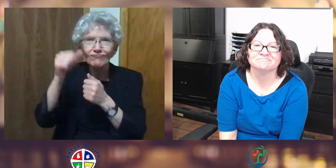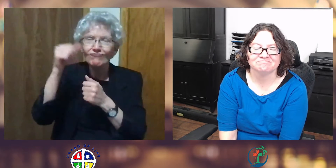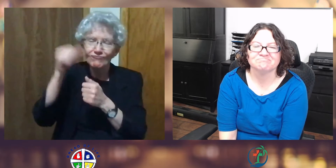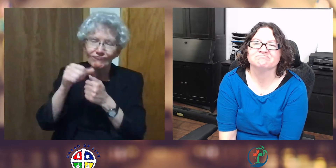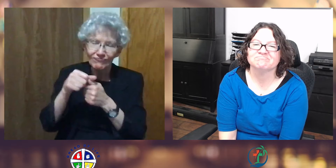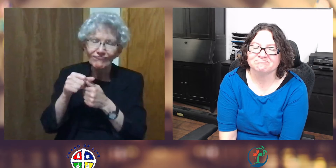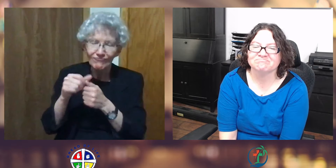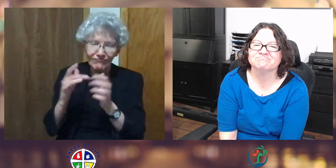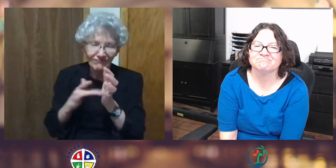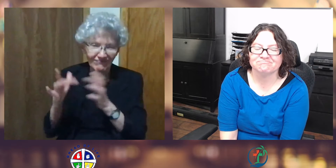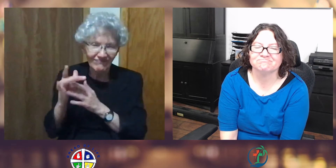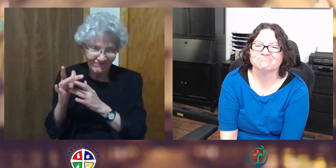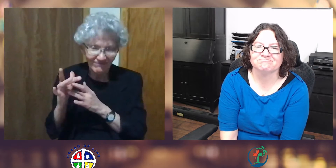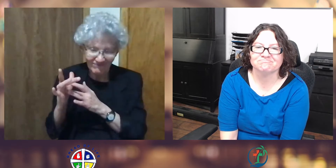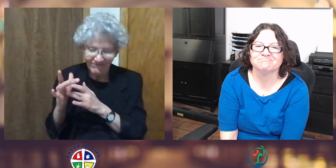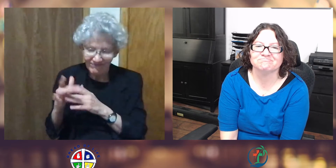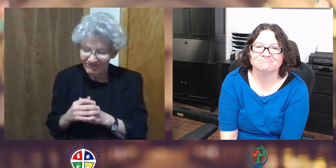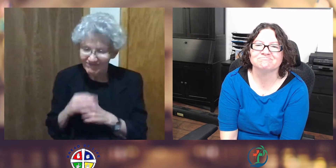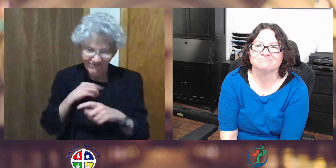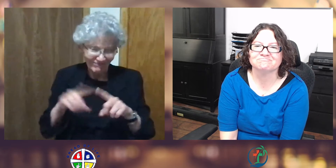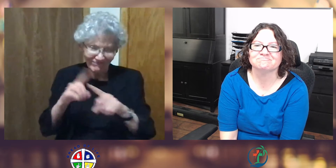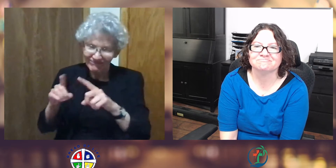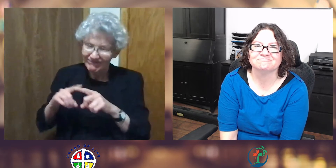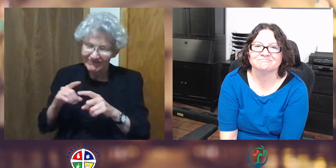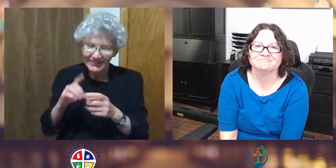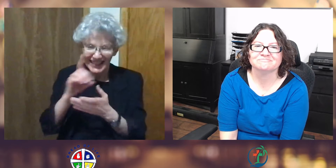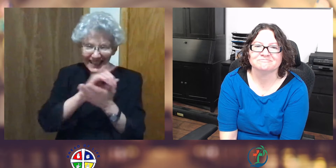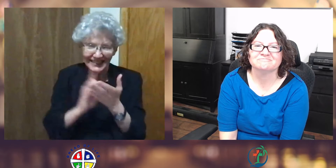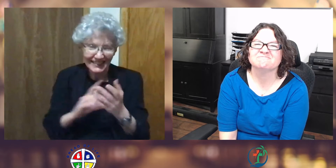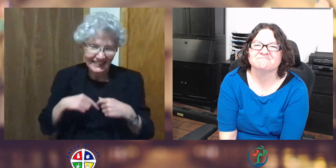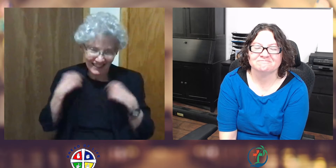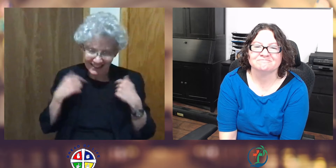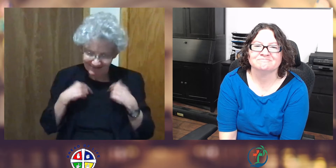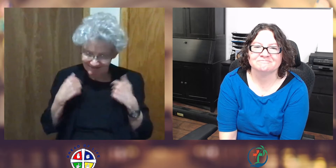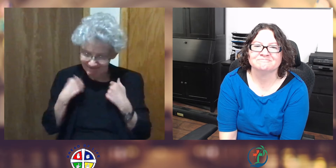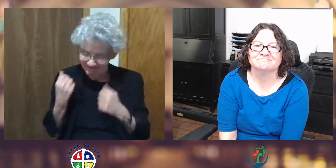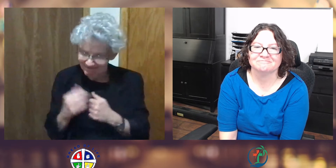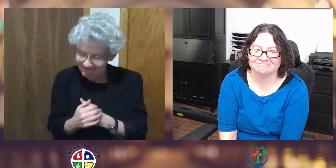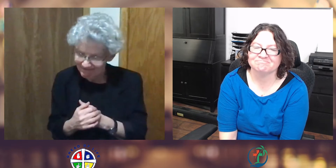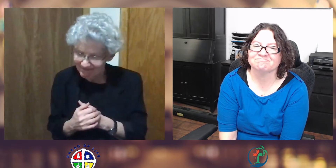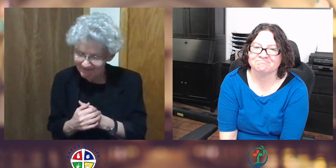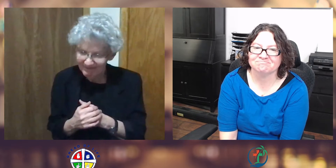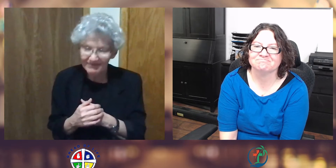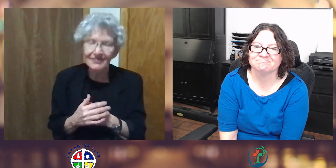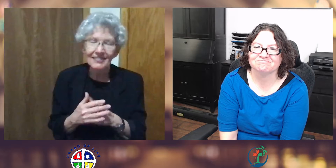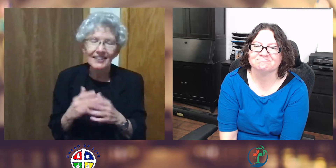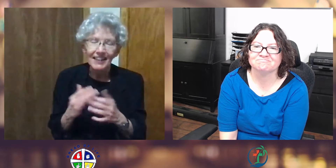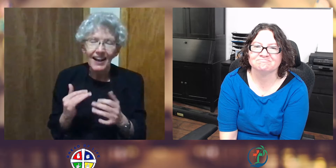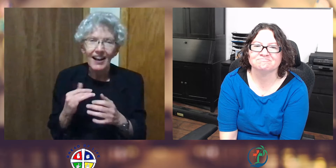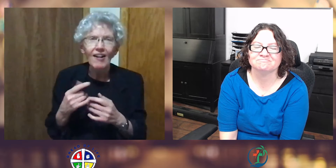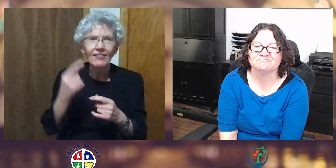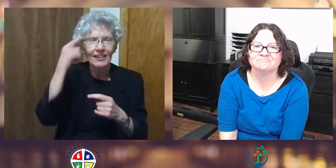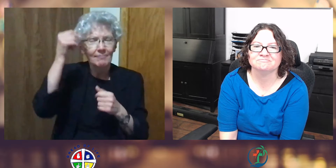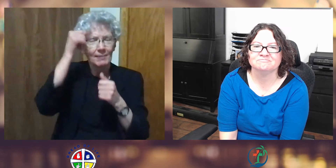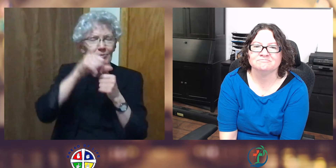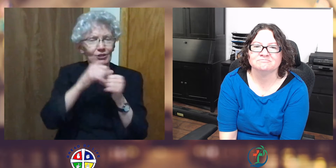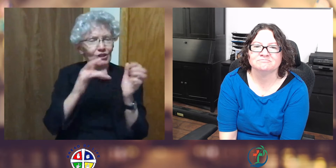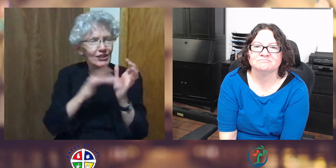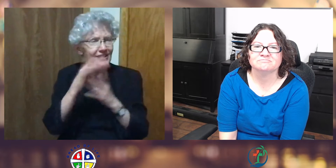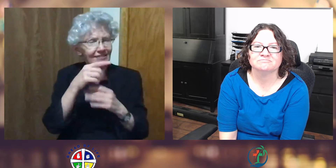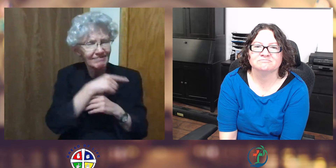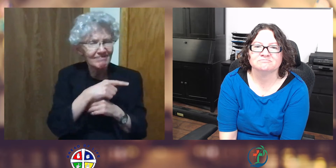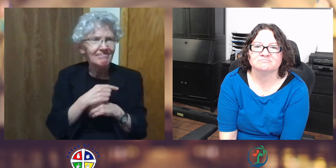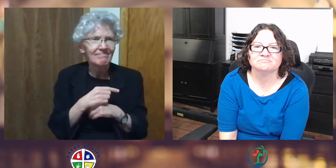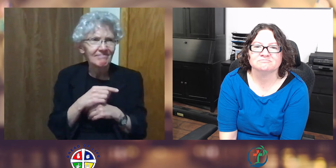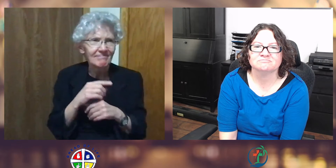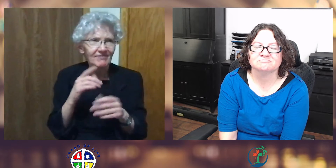His reputation with Rome is down, but his spirits are up. Sounds about right. He sends me with a message. Wants